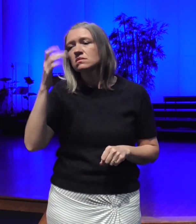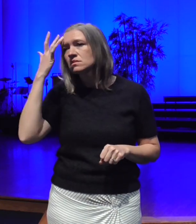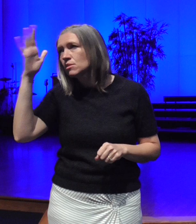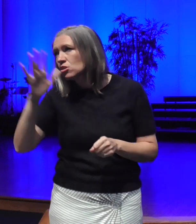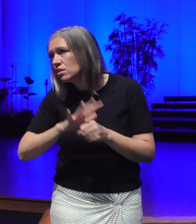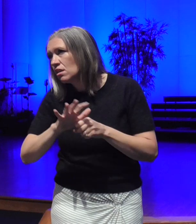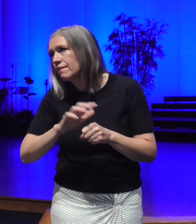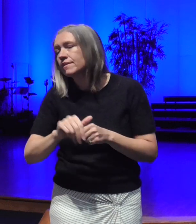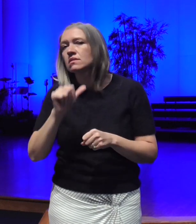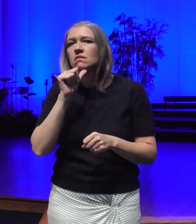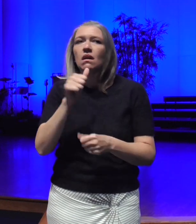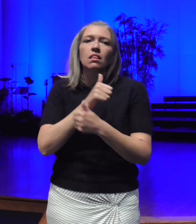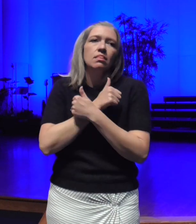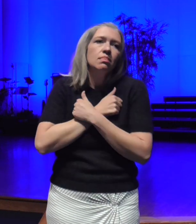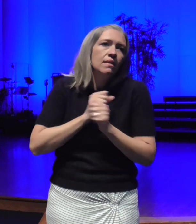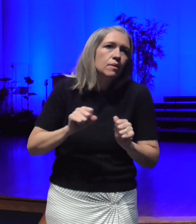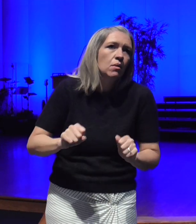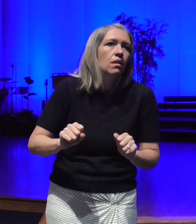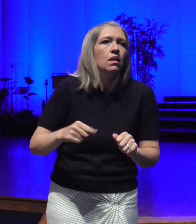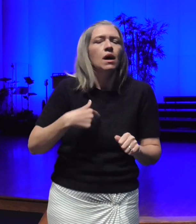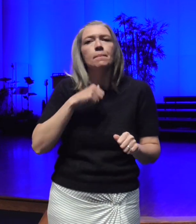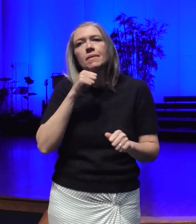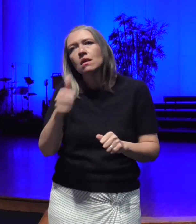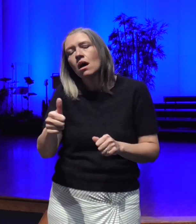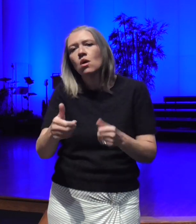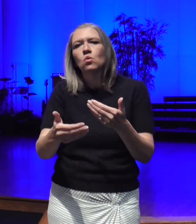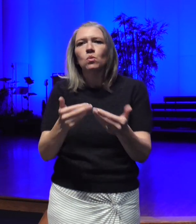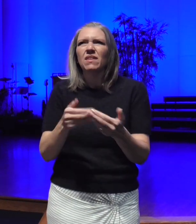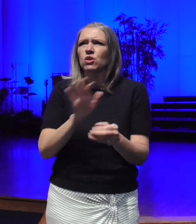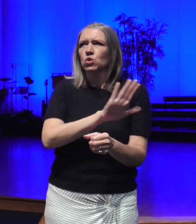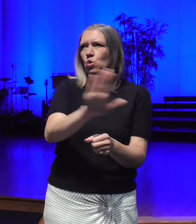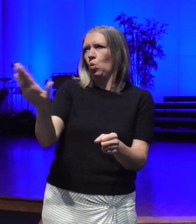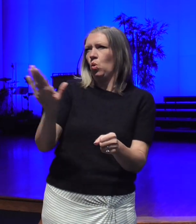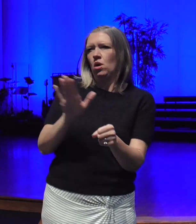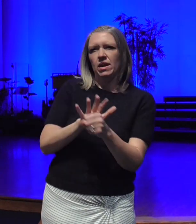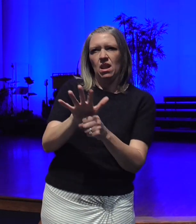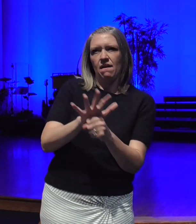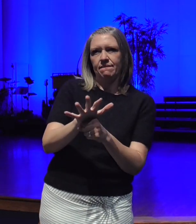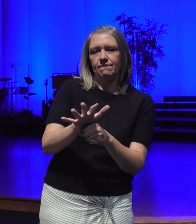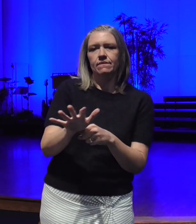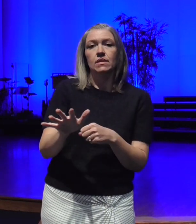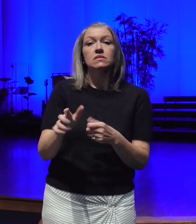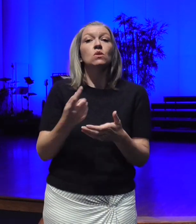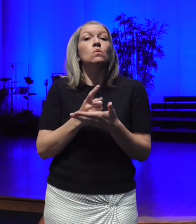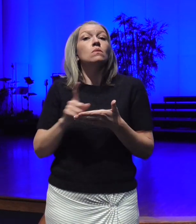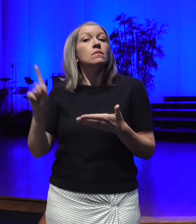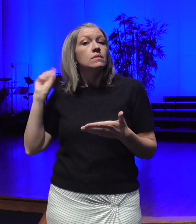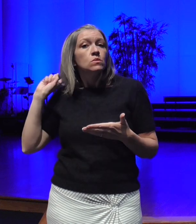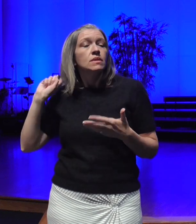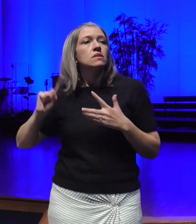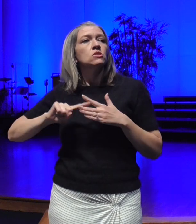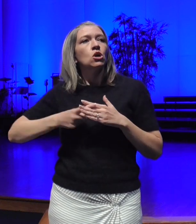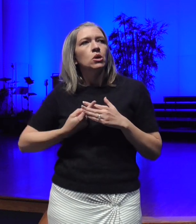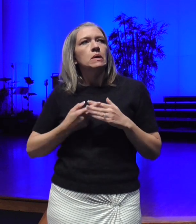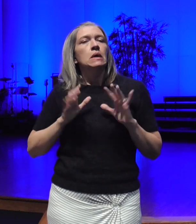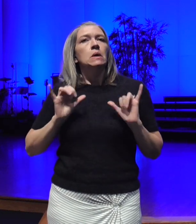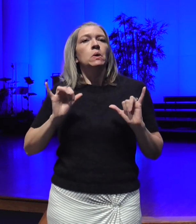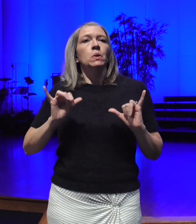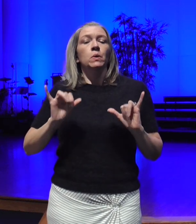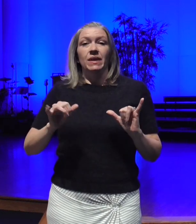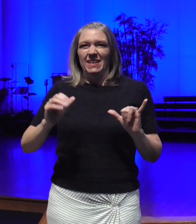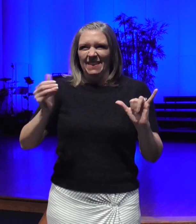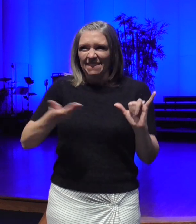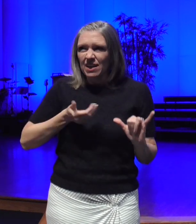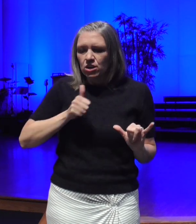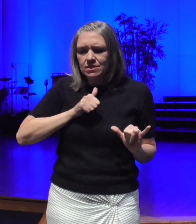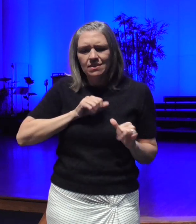I'm just not lovable enough. I'm just not whatever your enough might be. And so we started last week by inviting ourselves to let go of